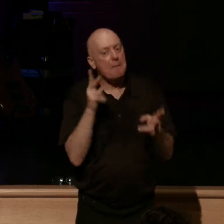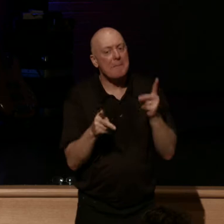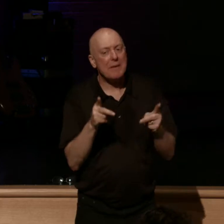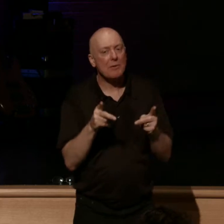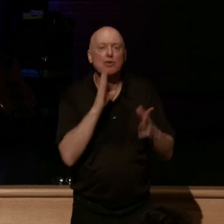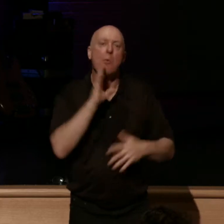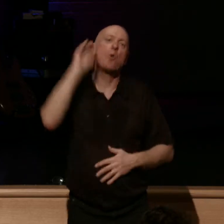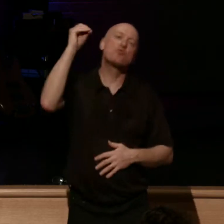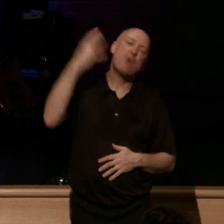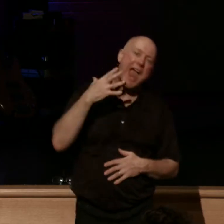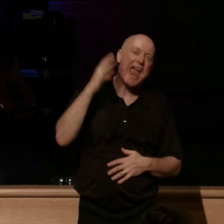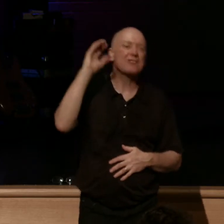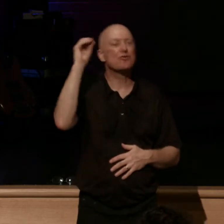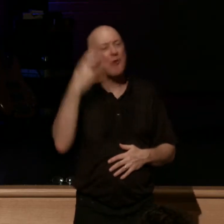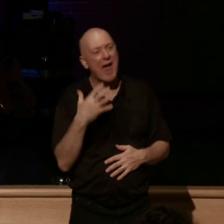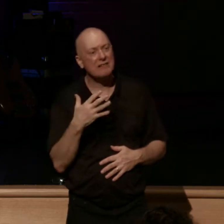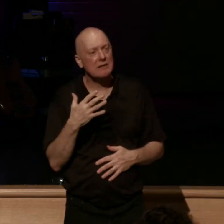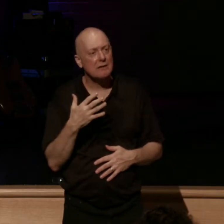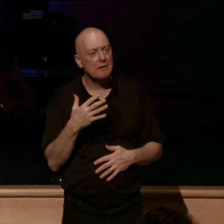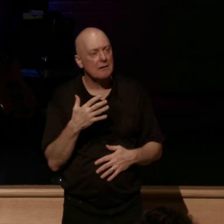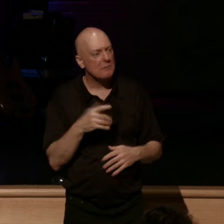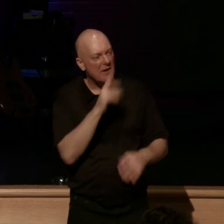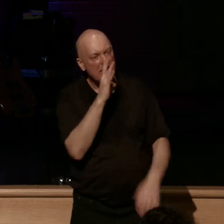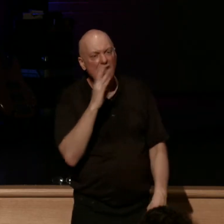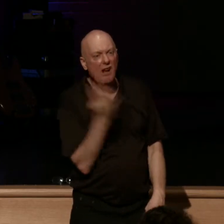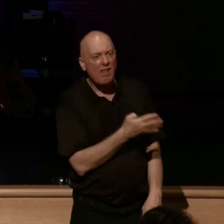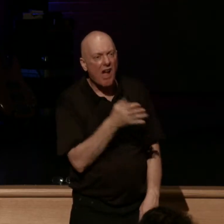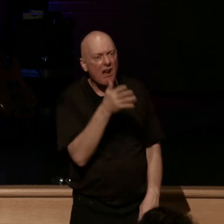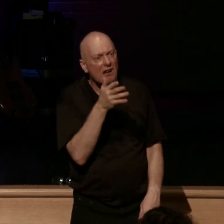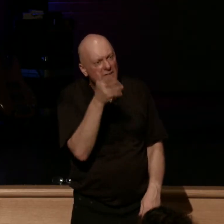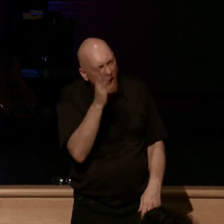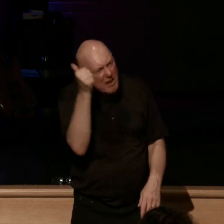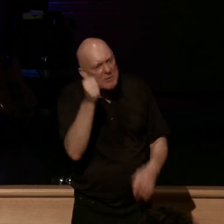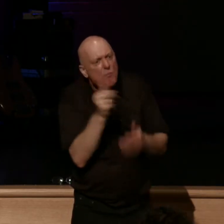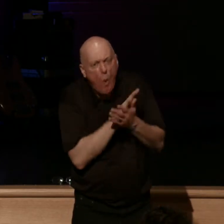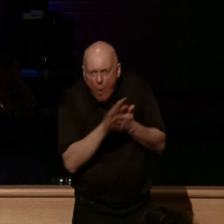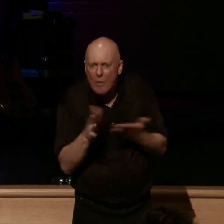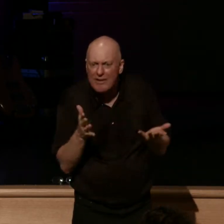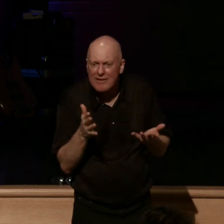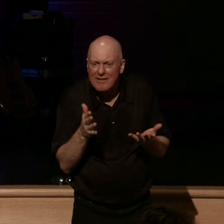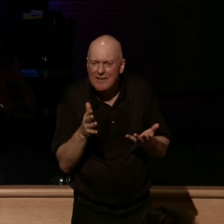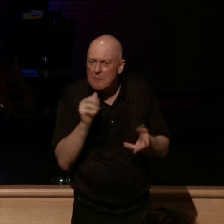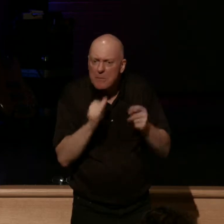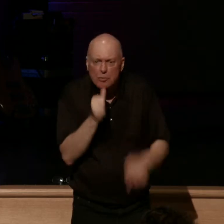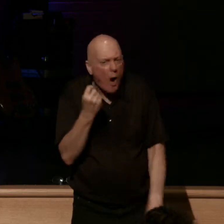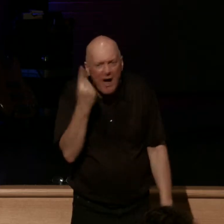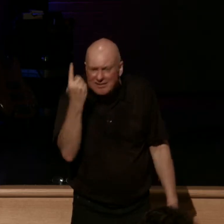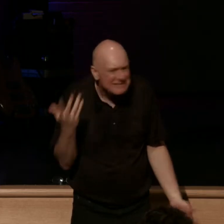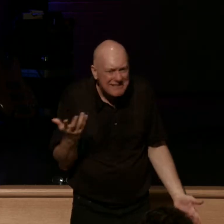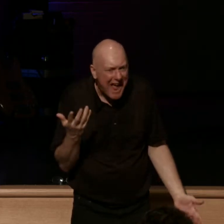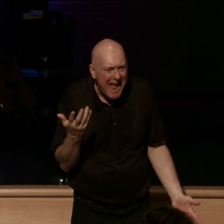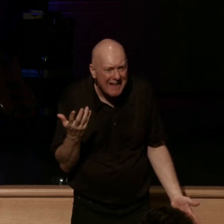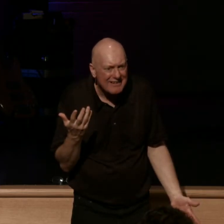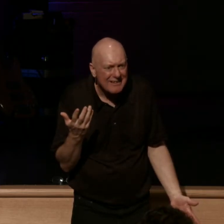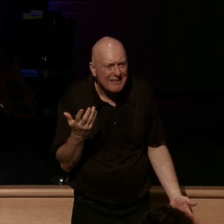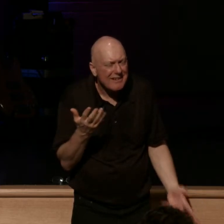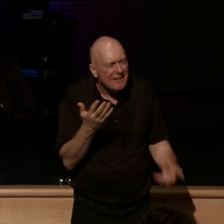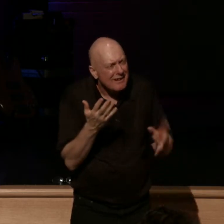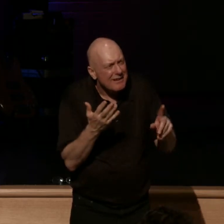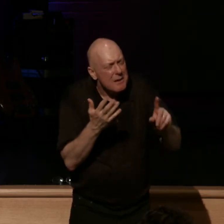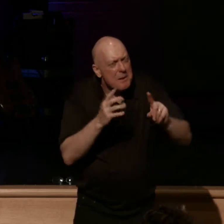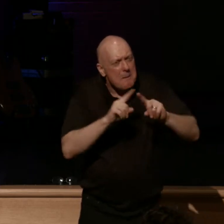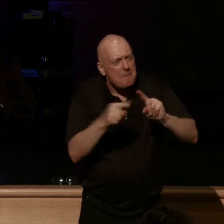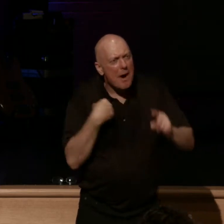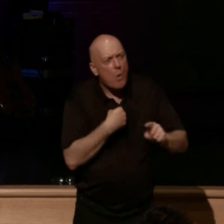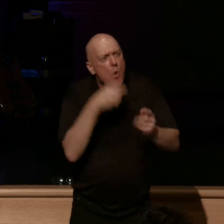grace and neglect the holiness of God, they don't either understand or appreciate portions like this in God's word. But